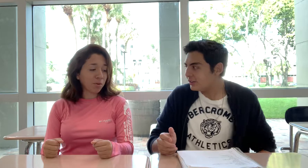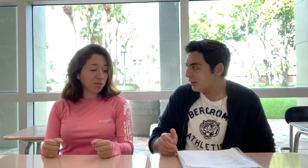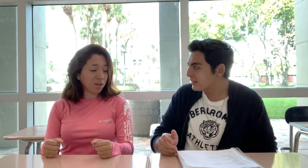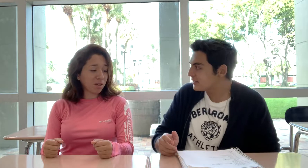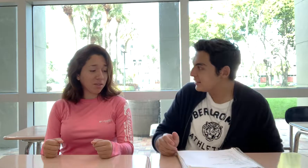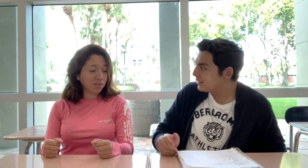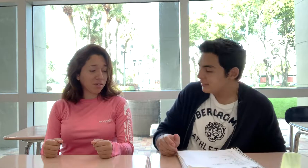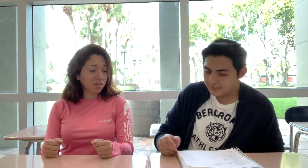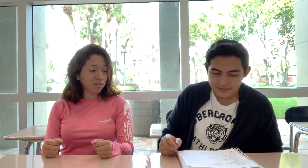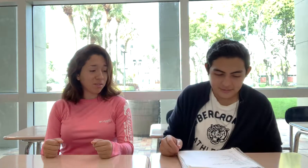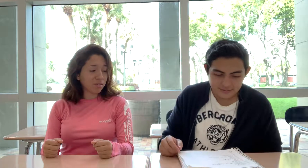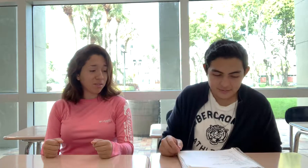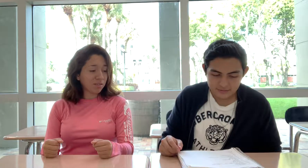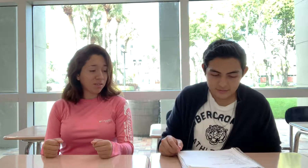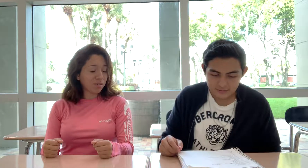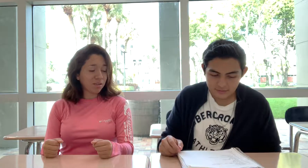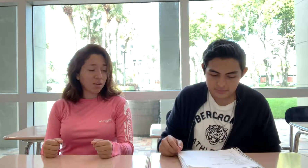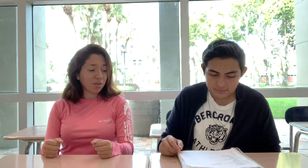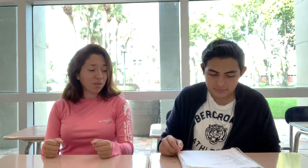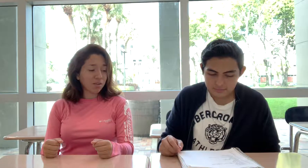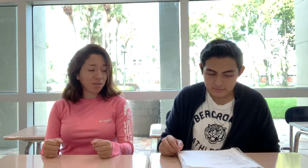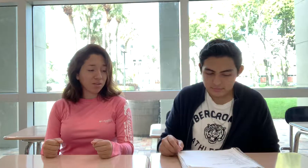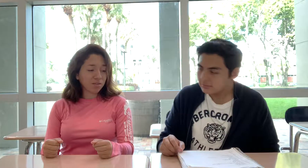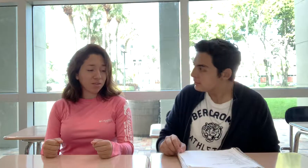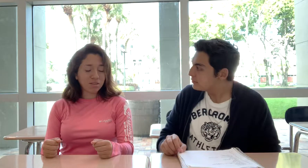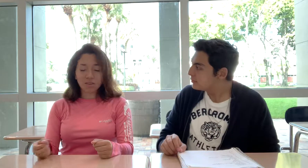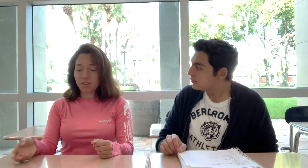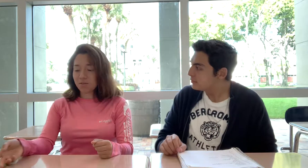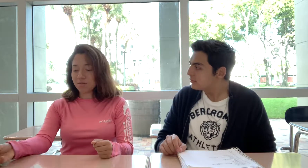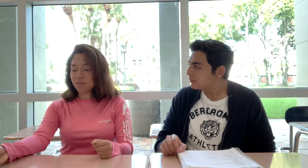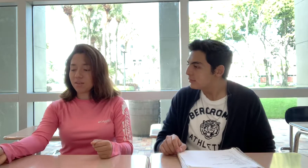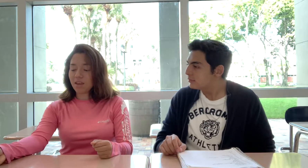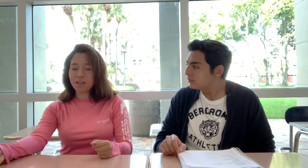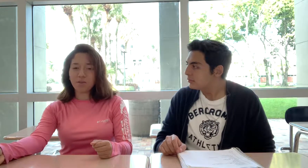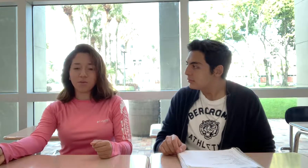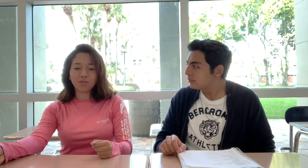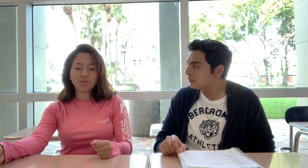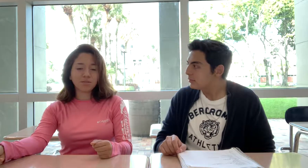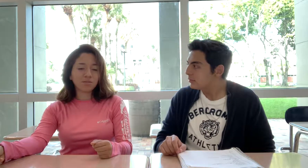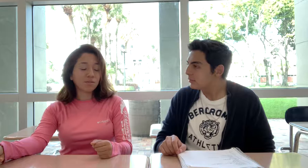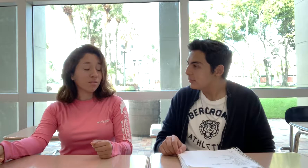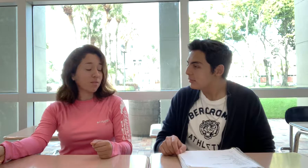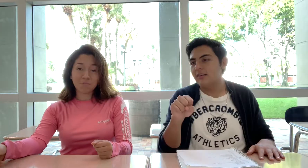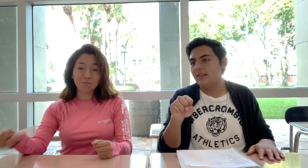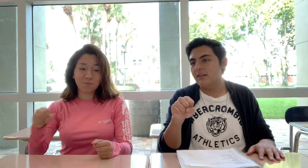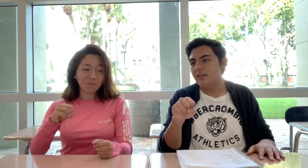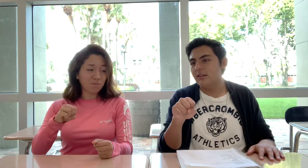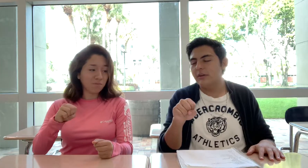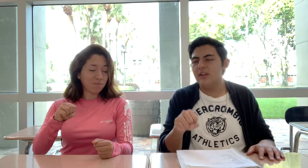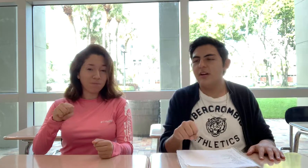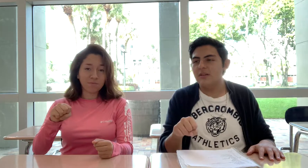hot dogs. dogs. Not corn dogs. was thinking candy corns. Right now.